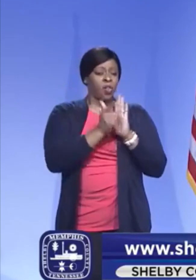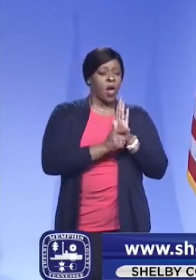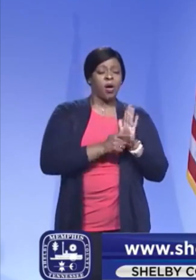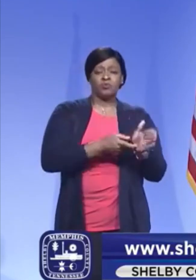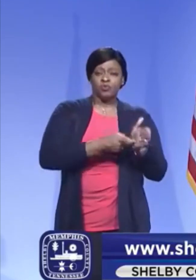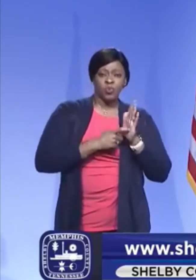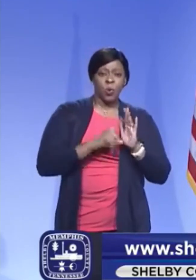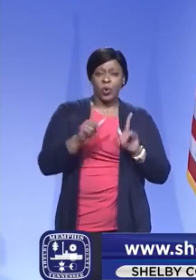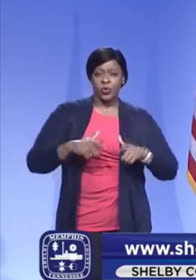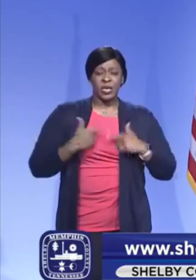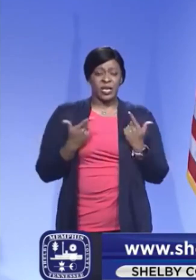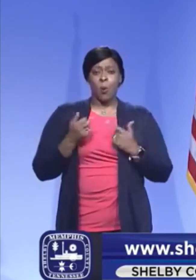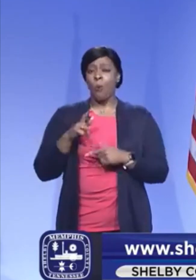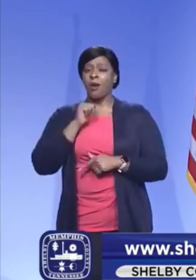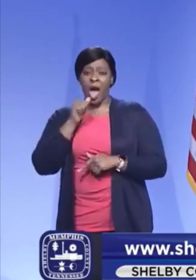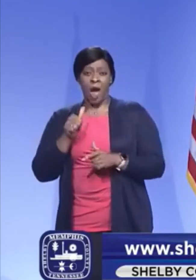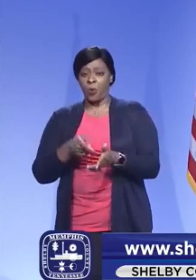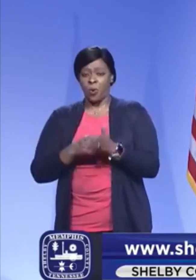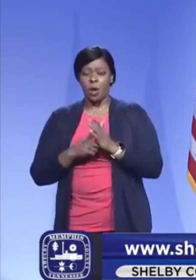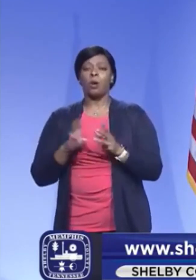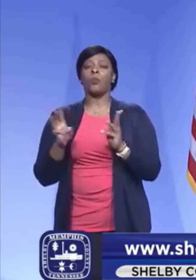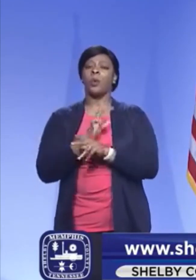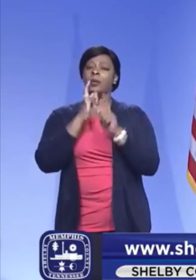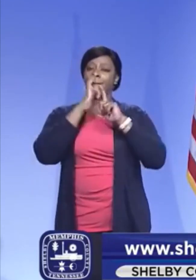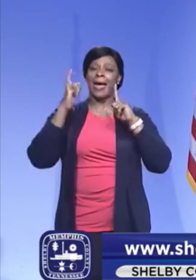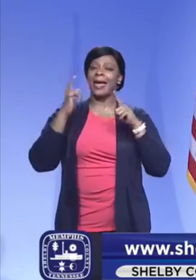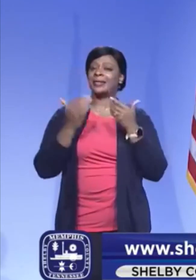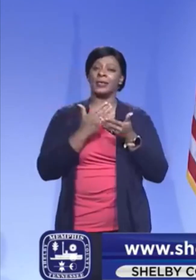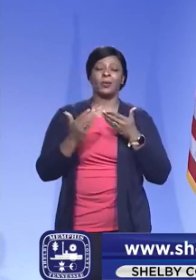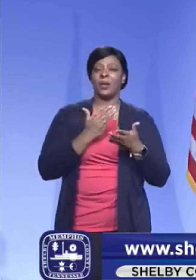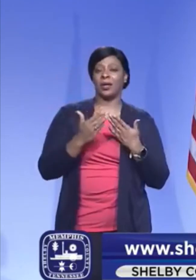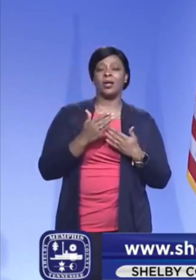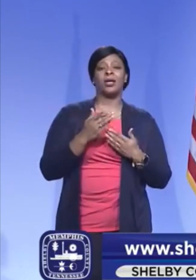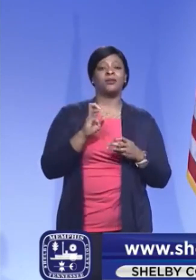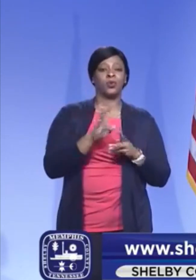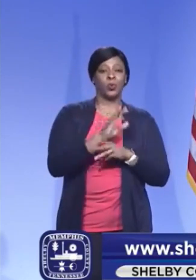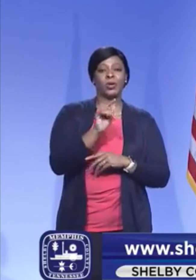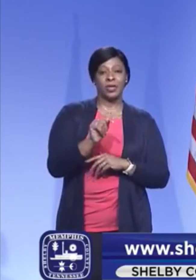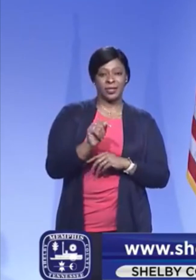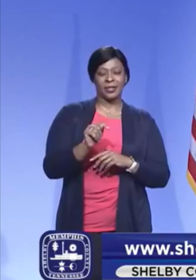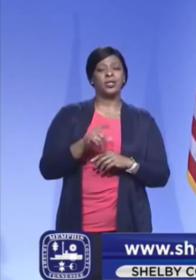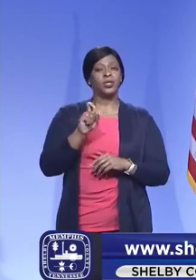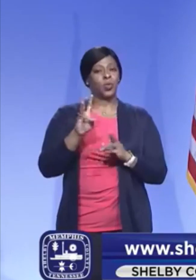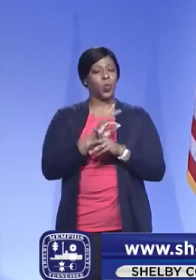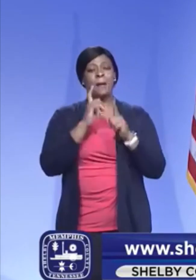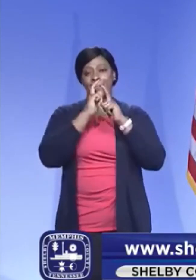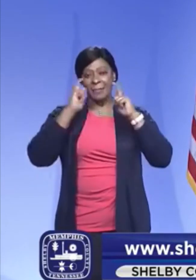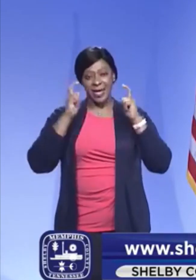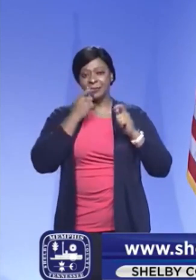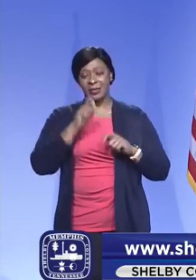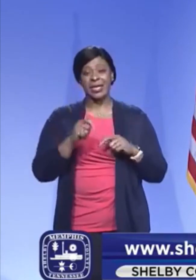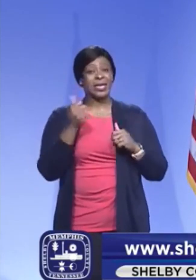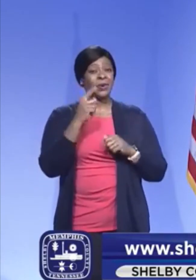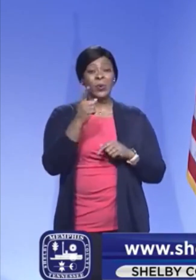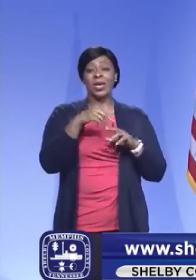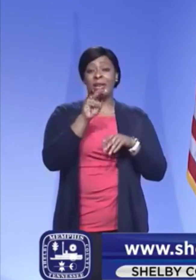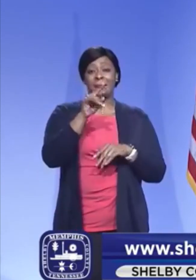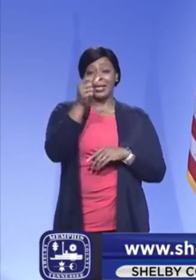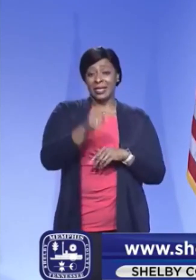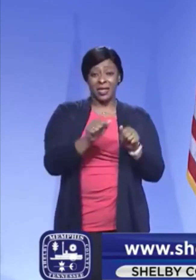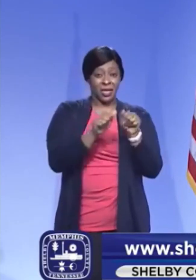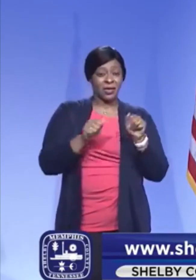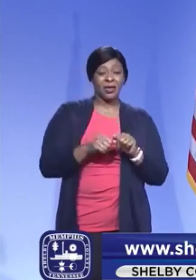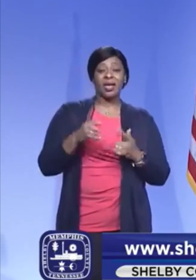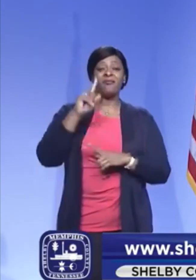where you live that you need to wear a mask as to whether you should wear a mask. You should wear a mask if you're anywhere in the Mid-South, whether